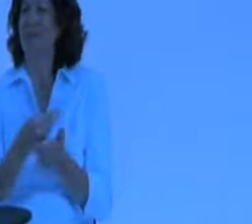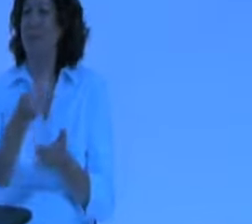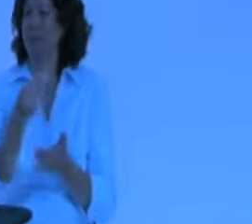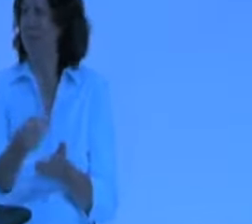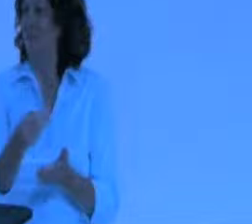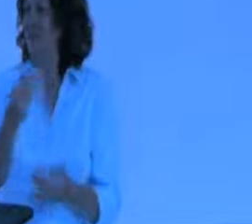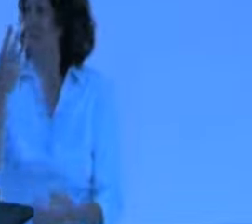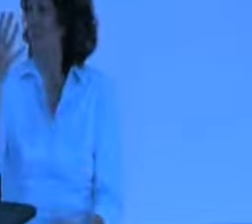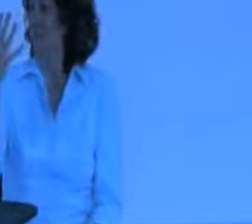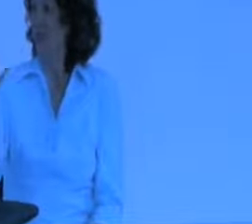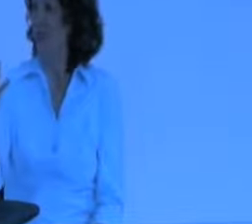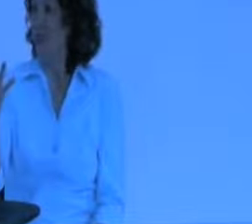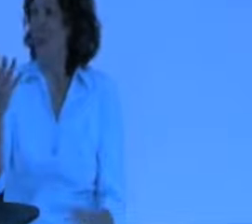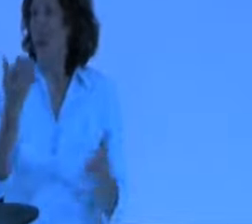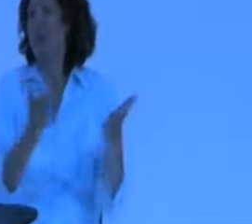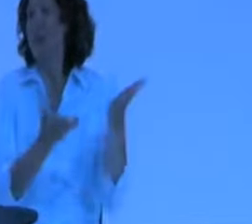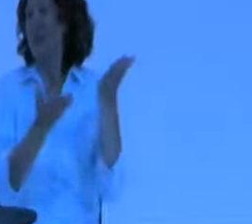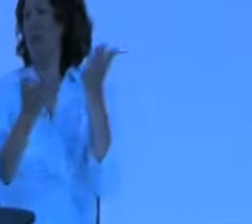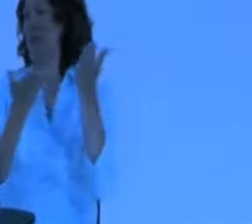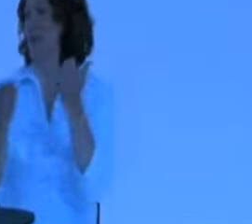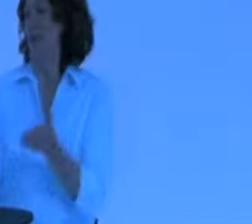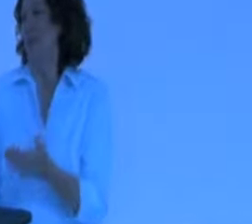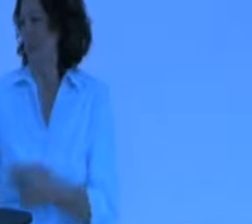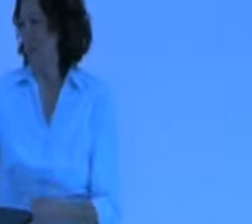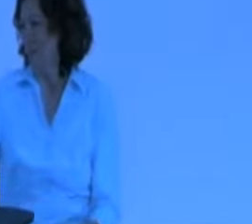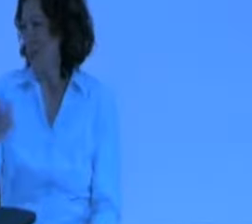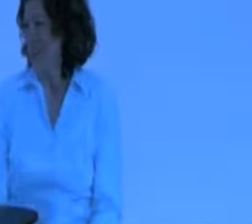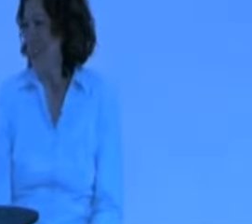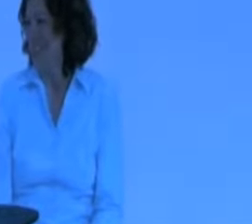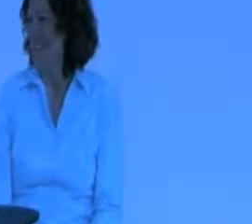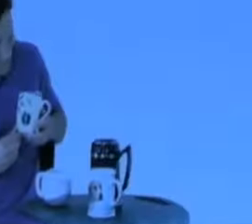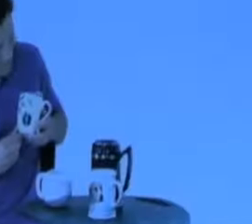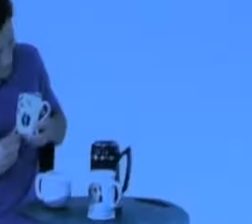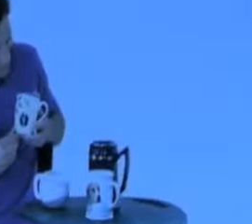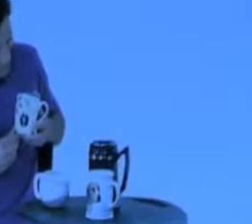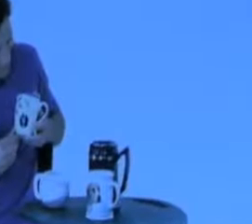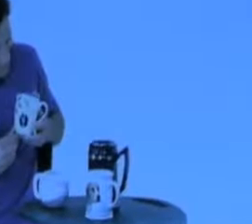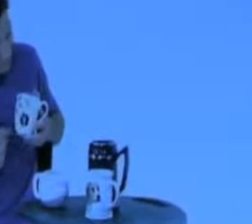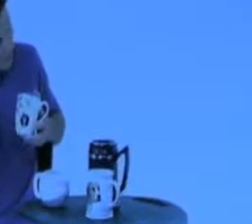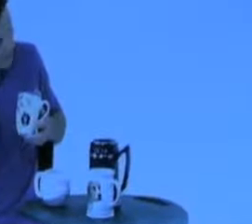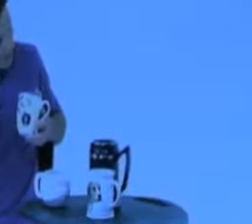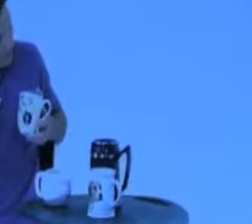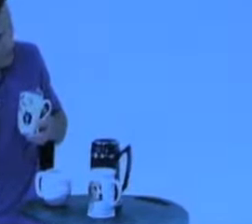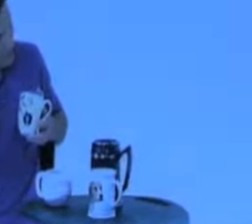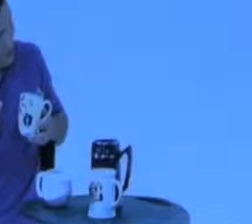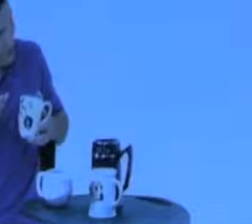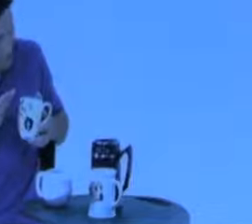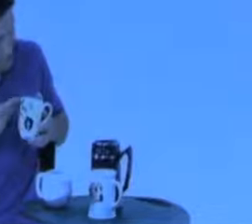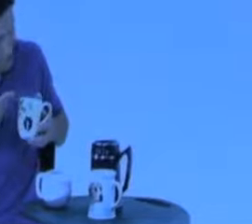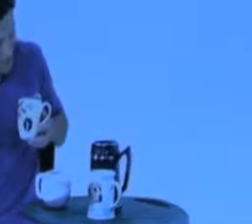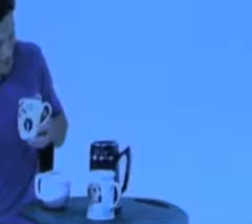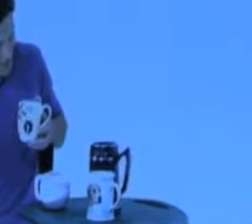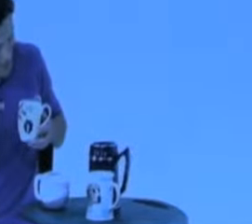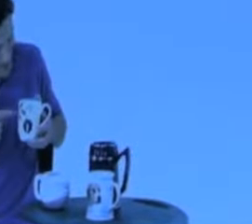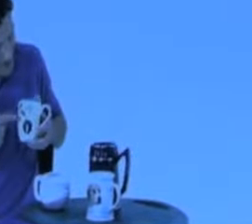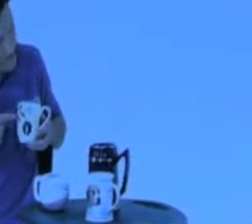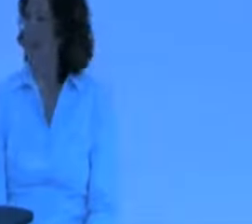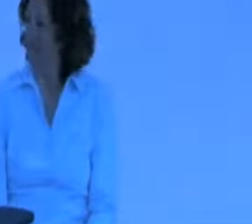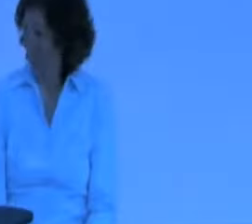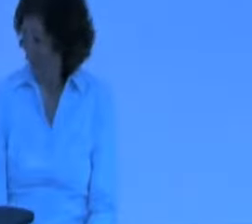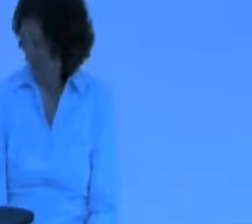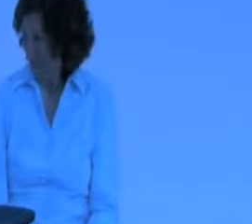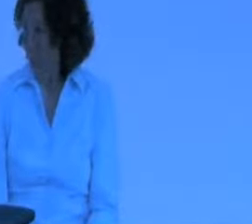else about these items that are on the table. And what's nice about it is that